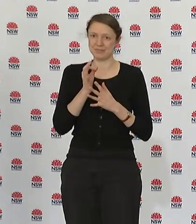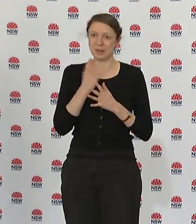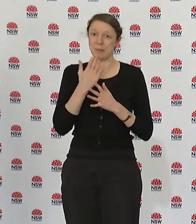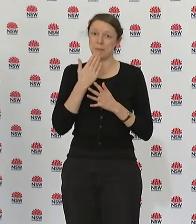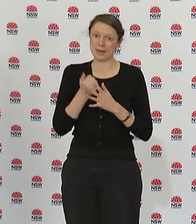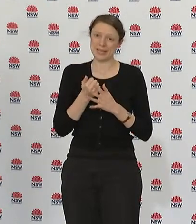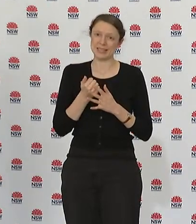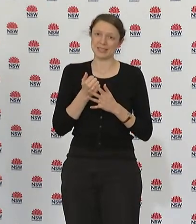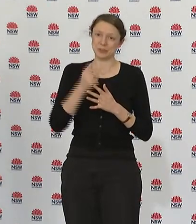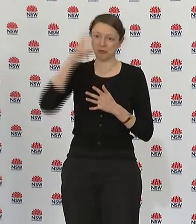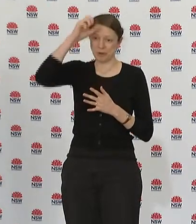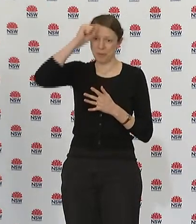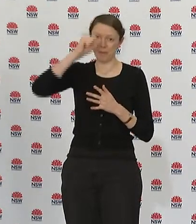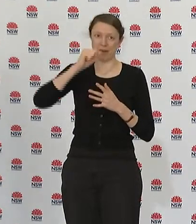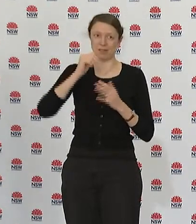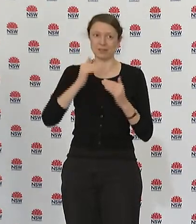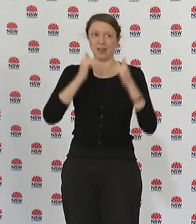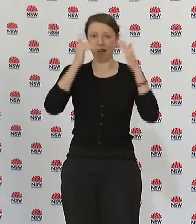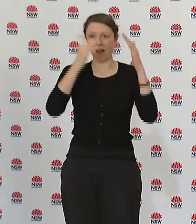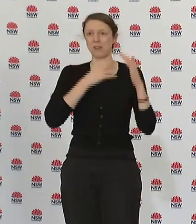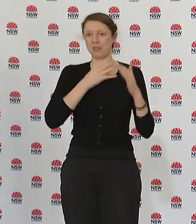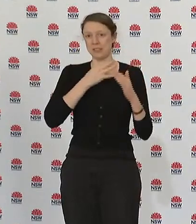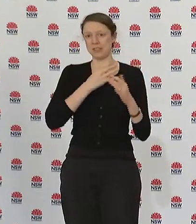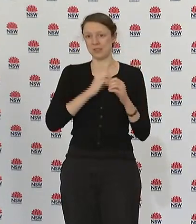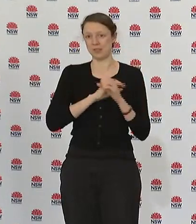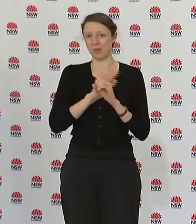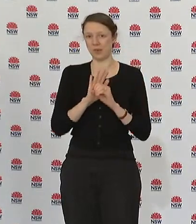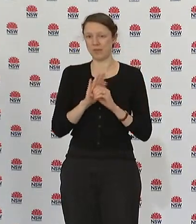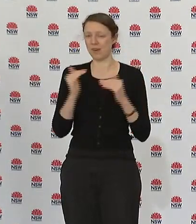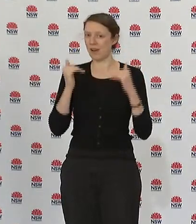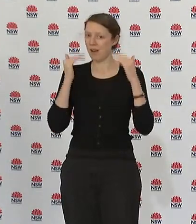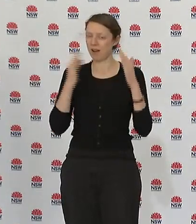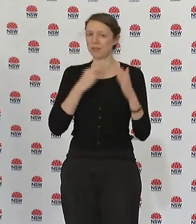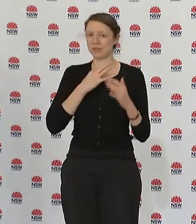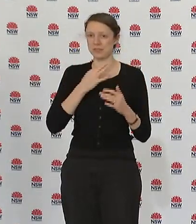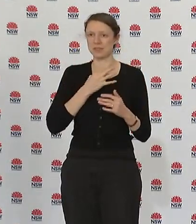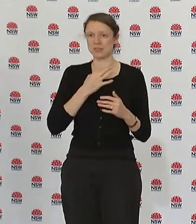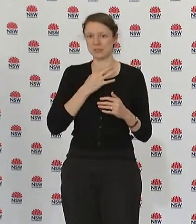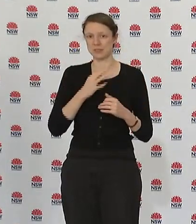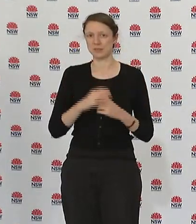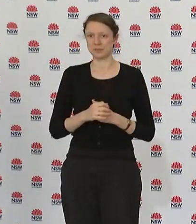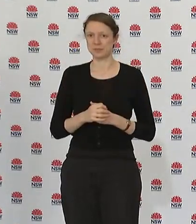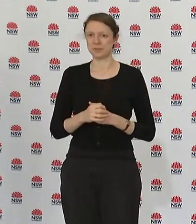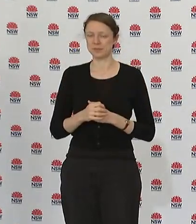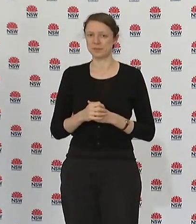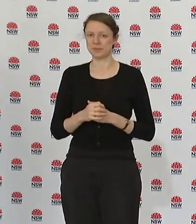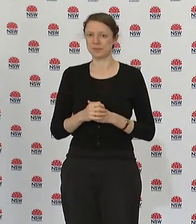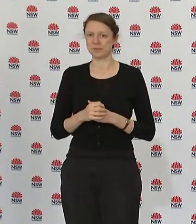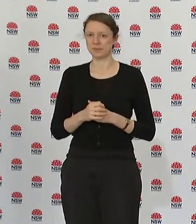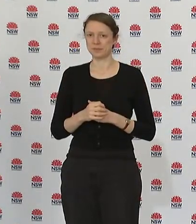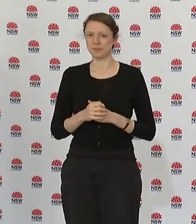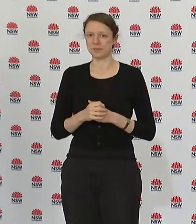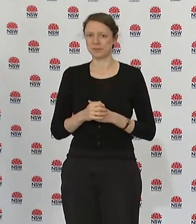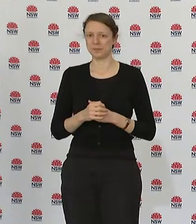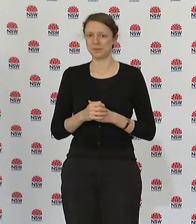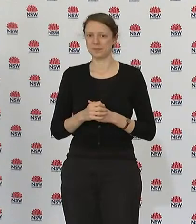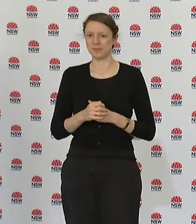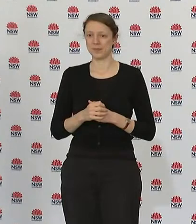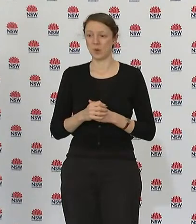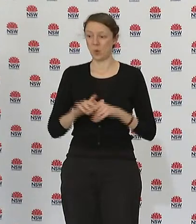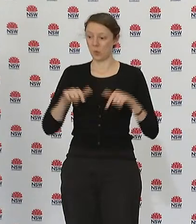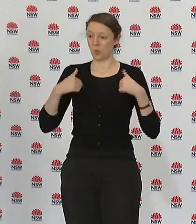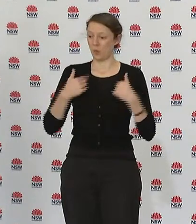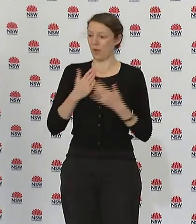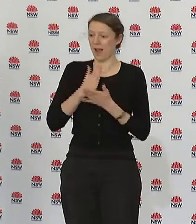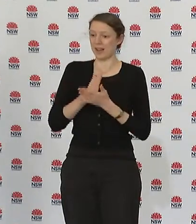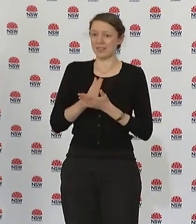to acknowledge the fact, even though I know it doesn't get reported as much, but the fact that we've prevented thousands